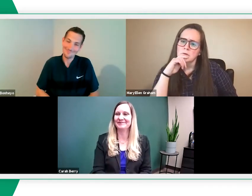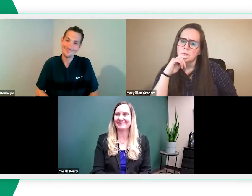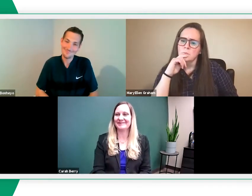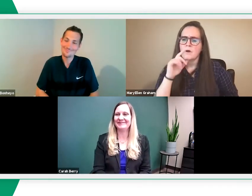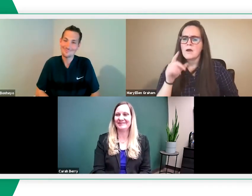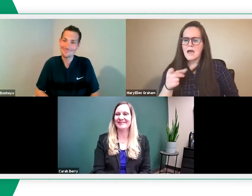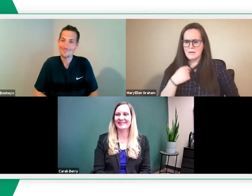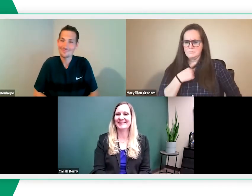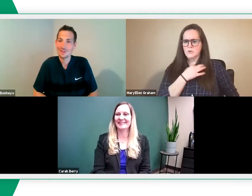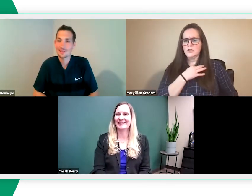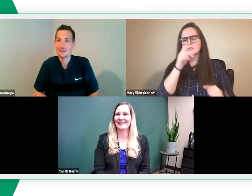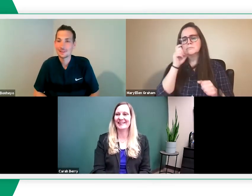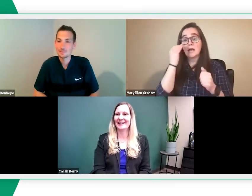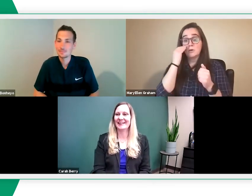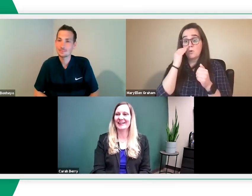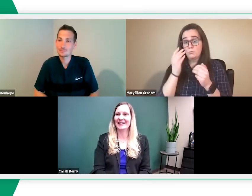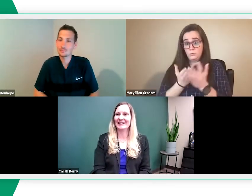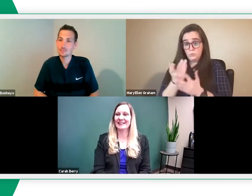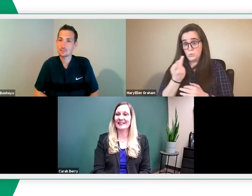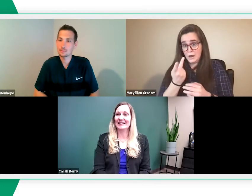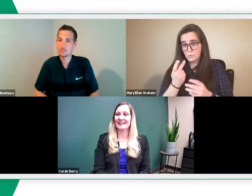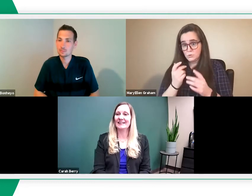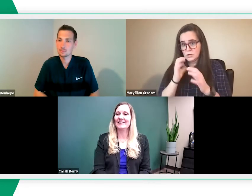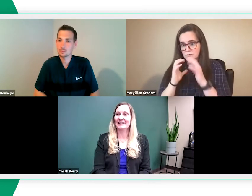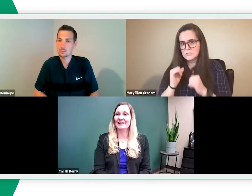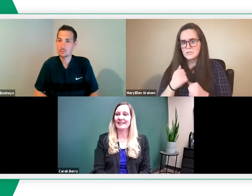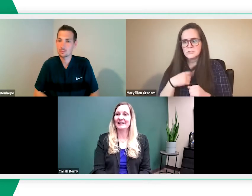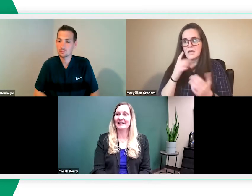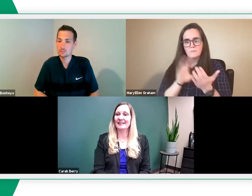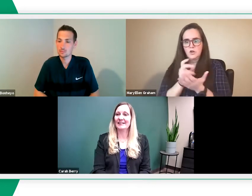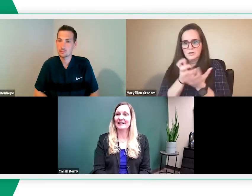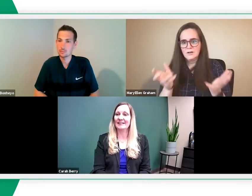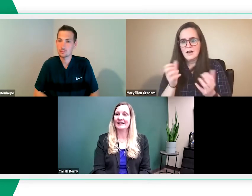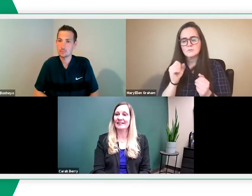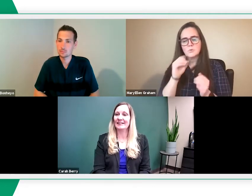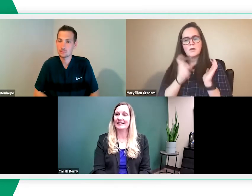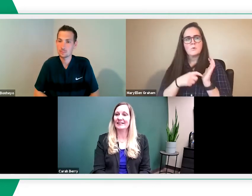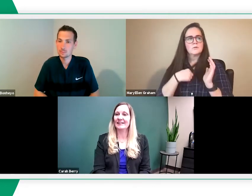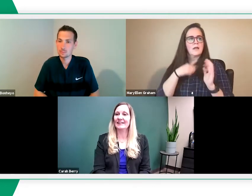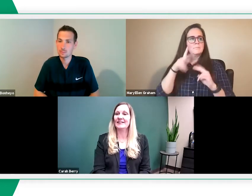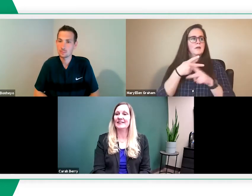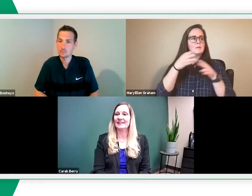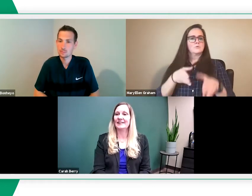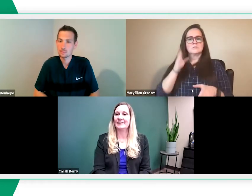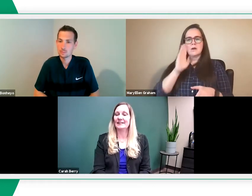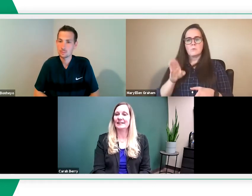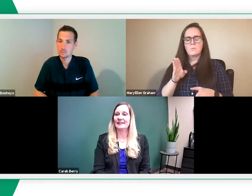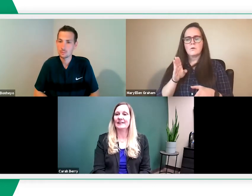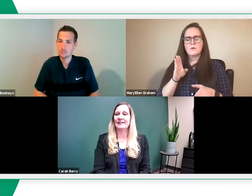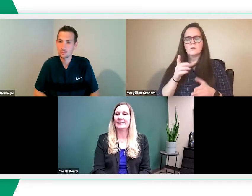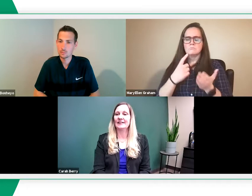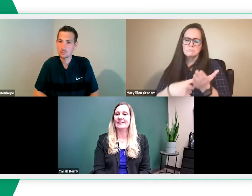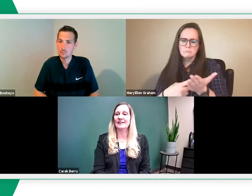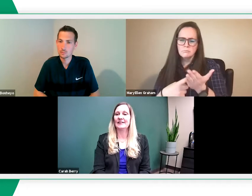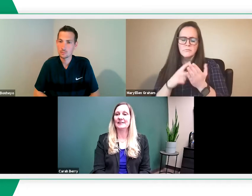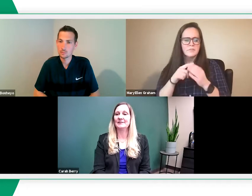So meeting with me has no cost. This is Mary Ellen. I know through our conversations, I've